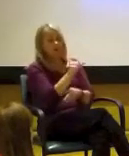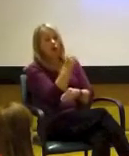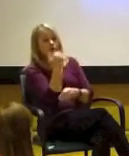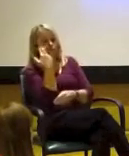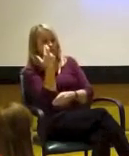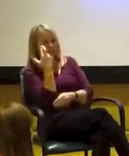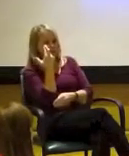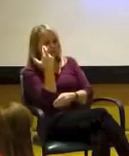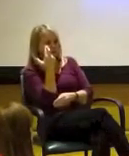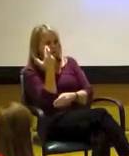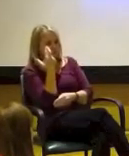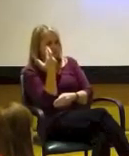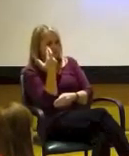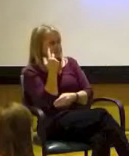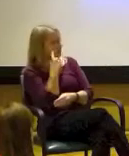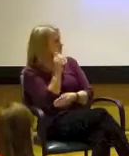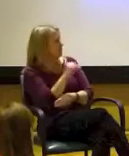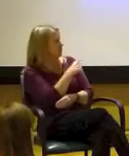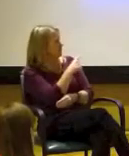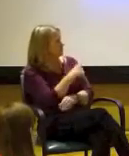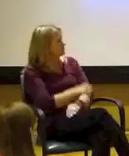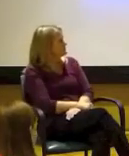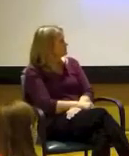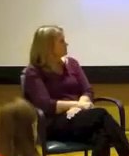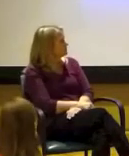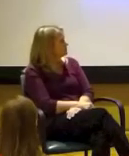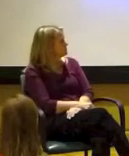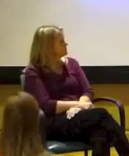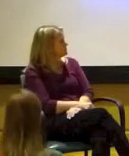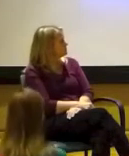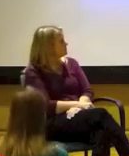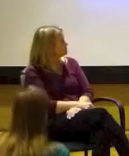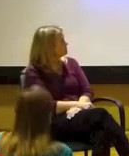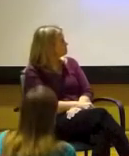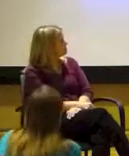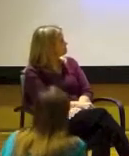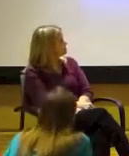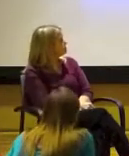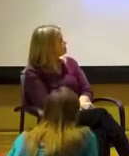things that may be participating.